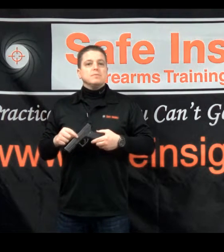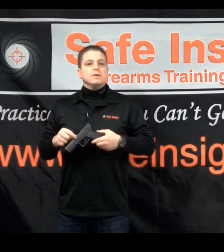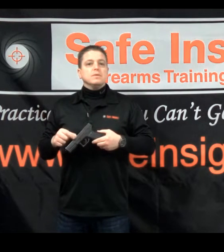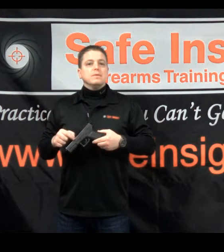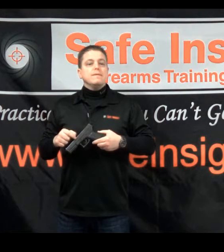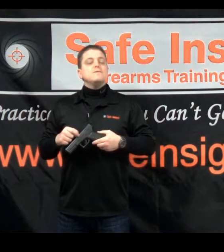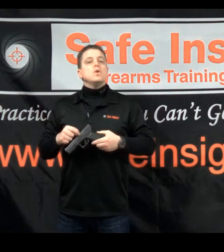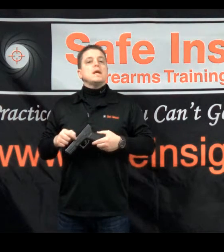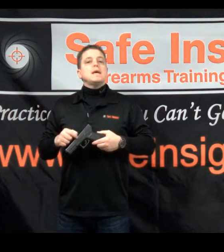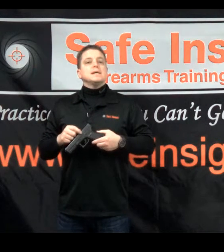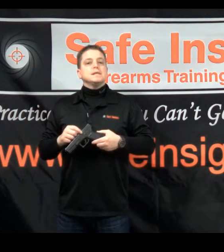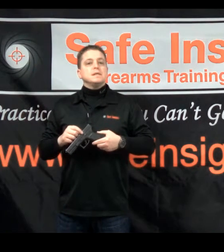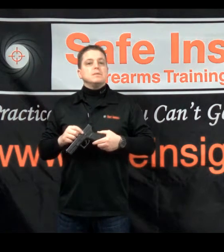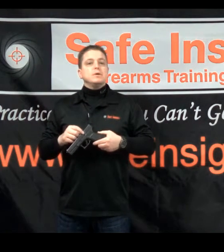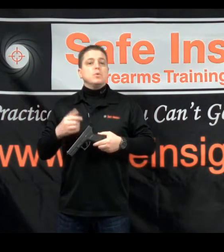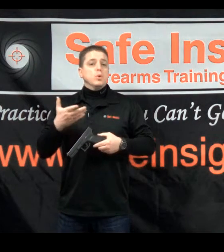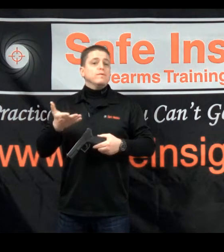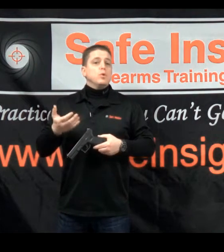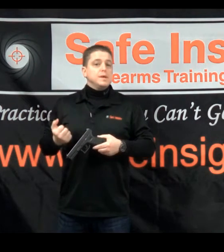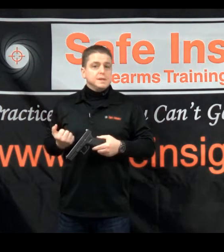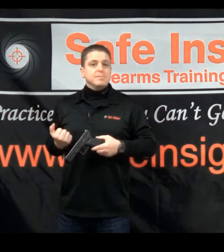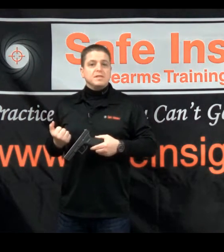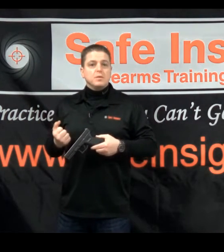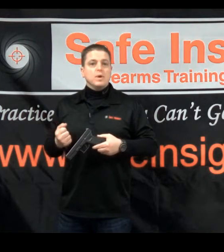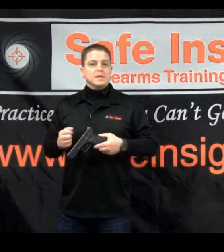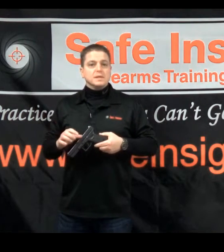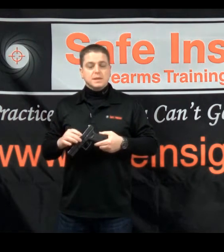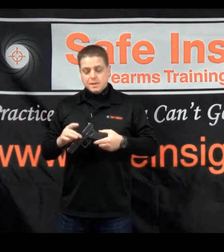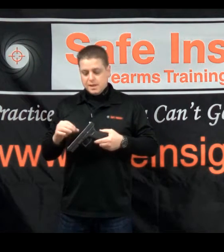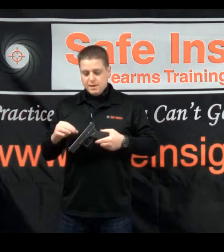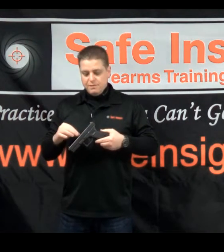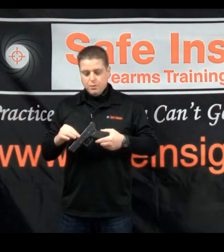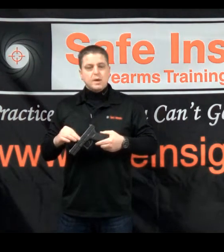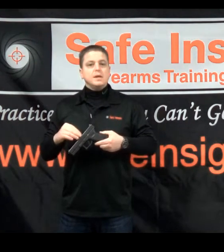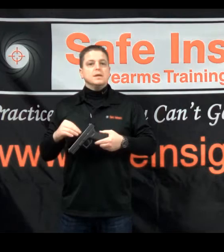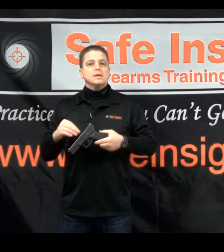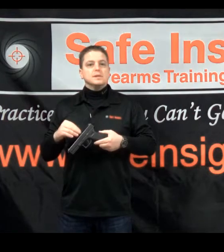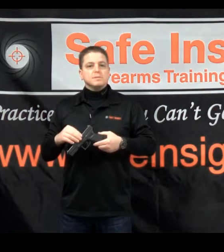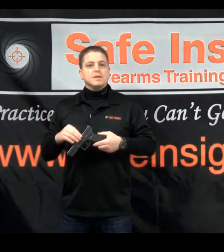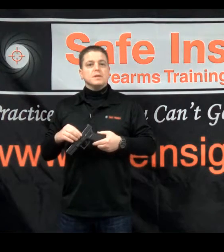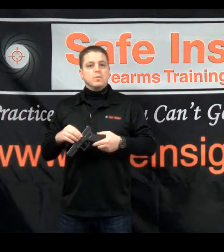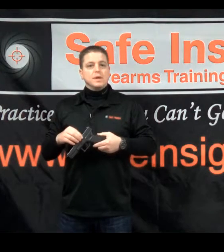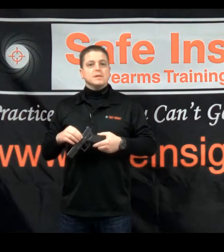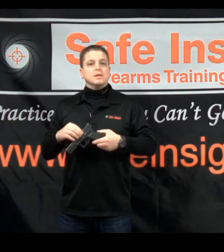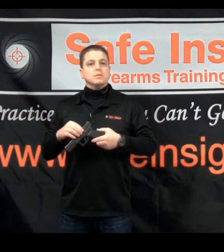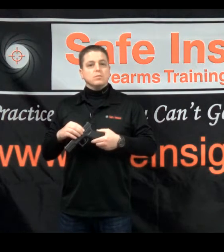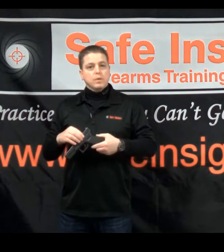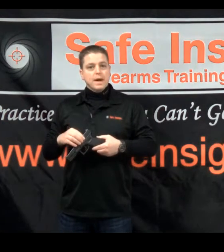S&W, 40 S&W, or 40 Smith & Wesson. This takes a 40 Smith & Wesson